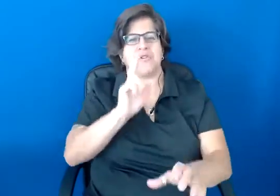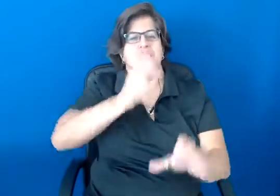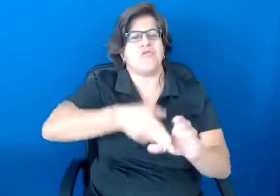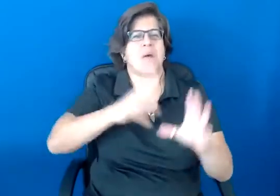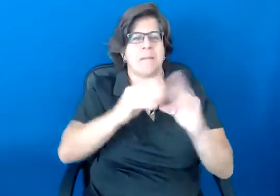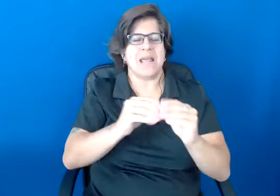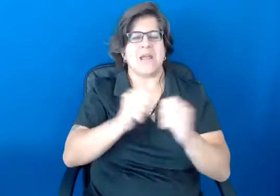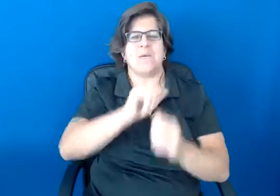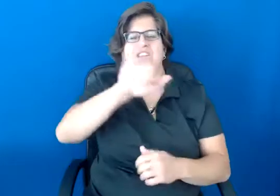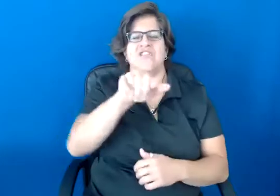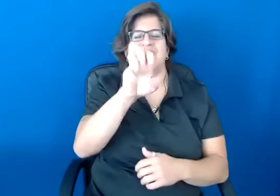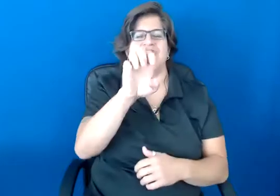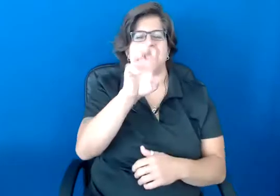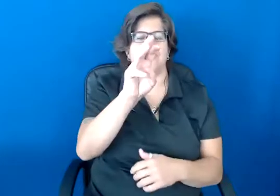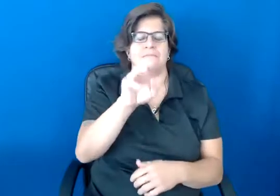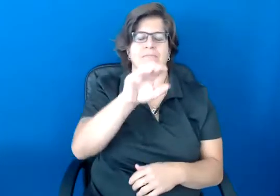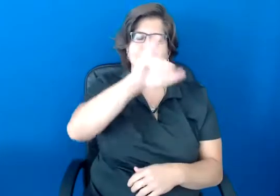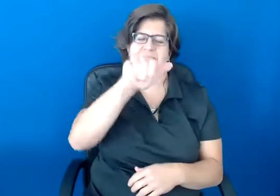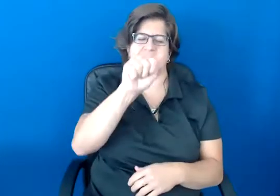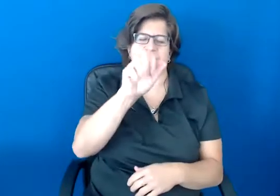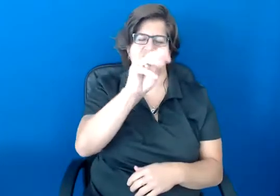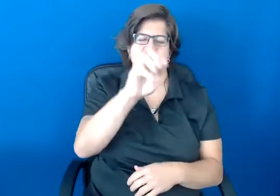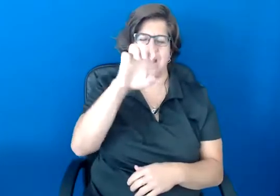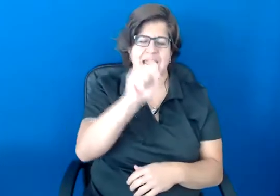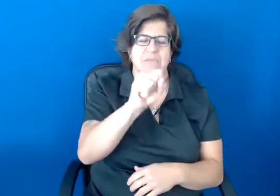and Russ. And, I